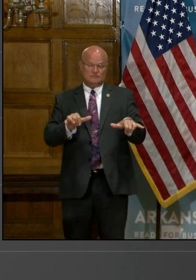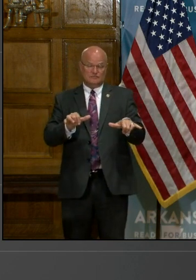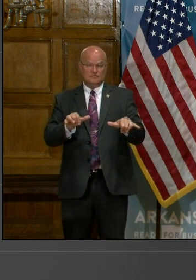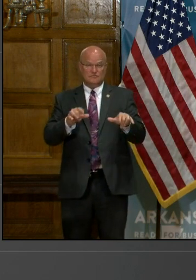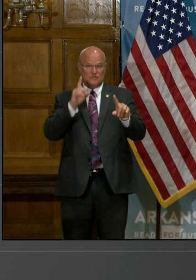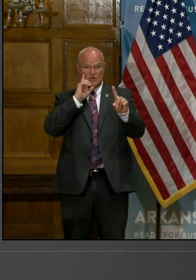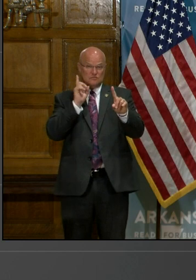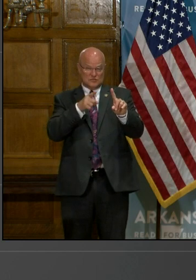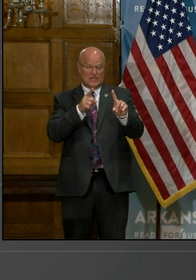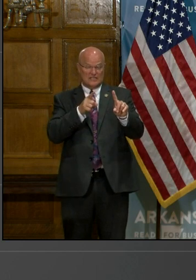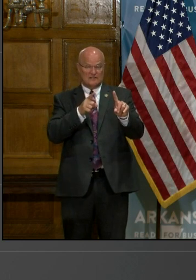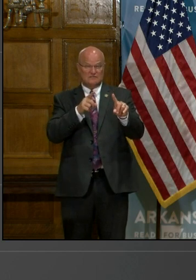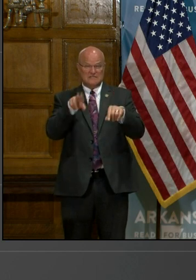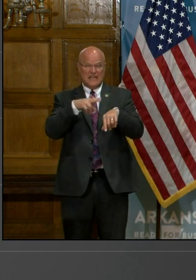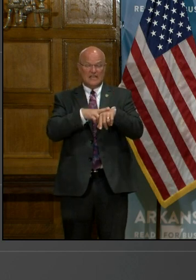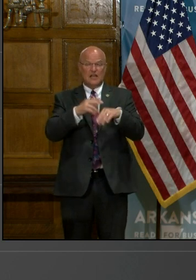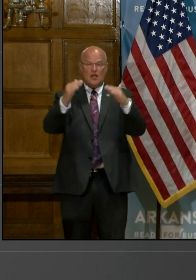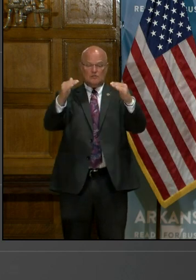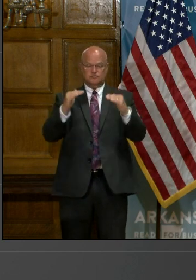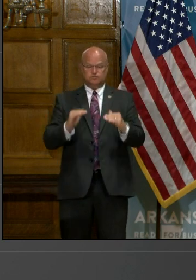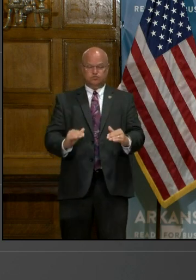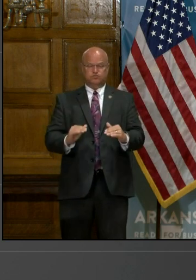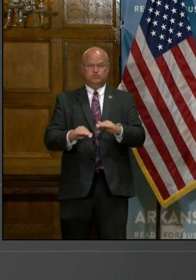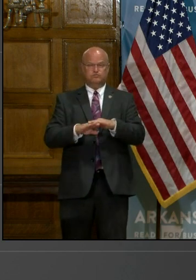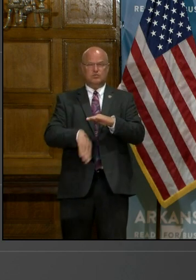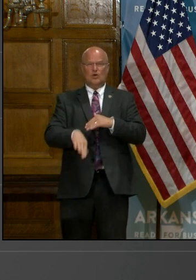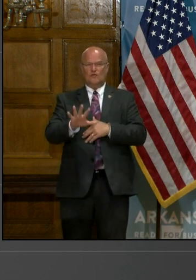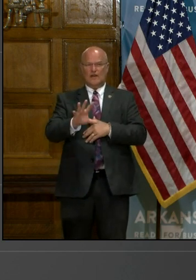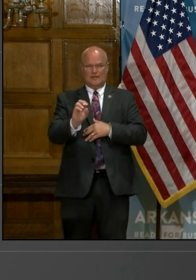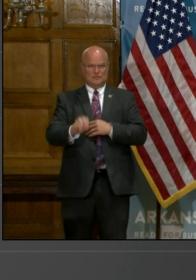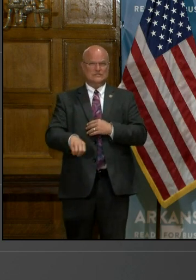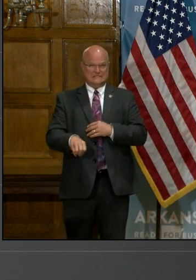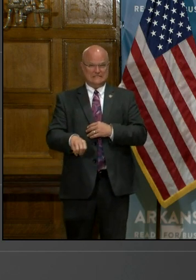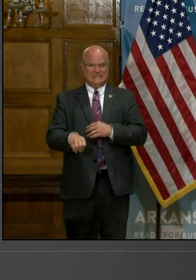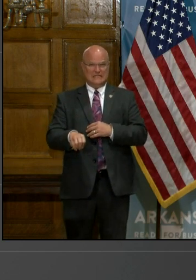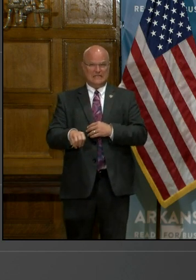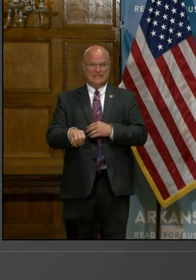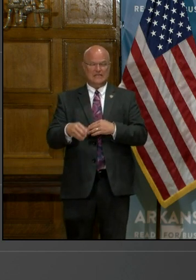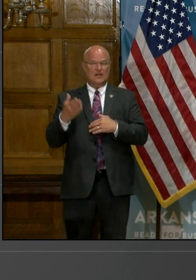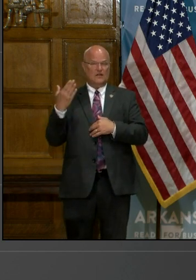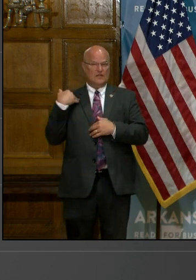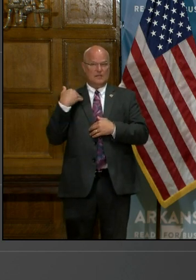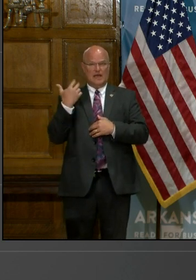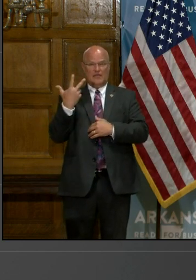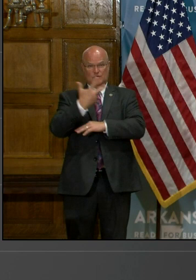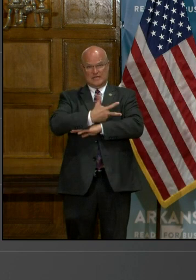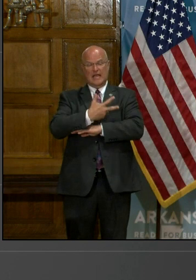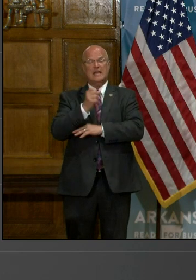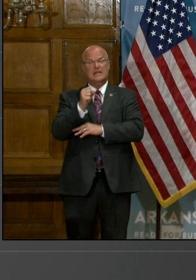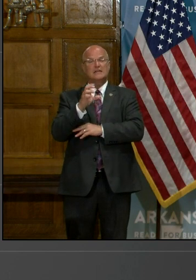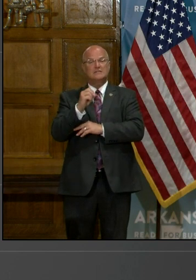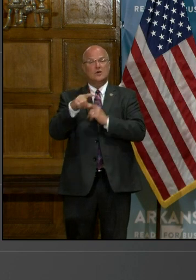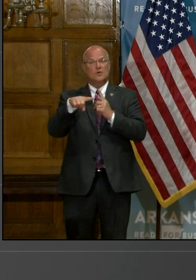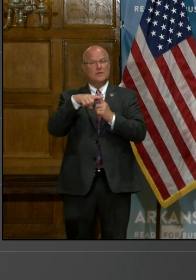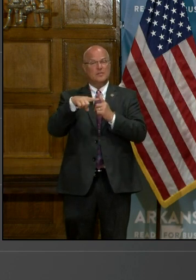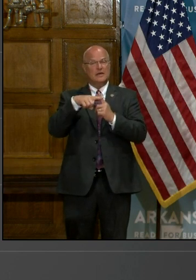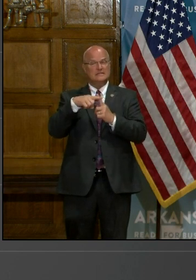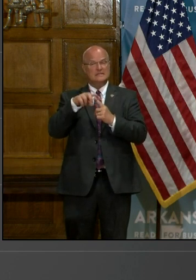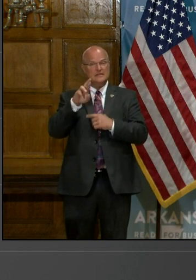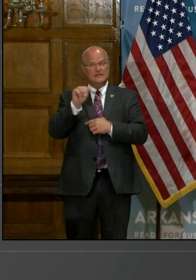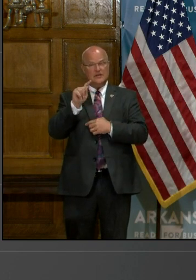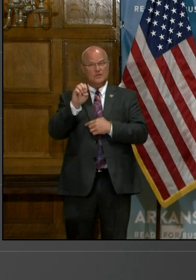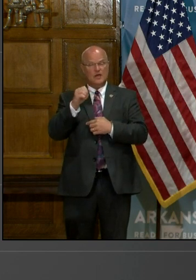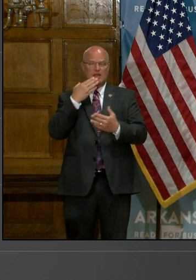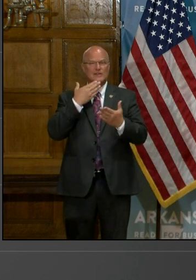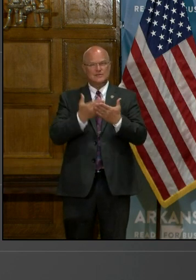goal objective. And we've been down below 5% over the last 3 days. So the positivity rate